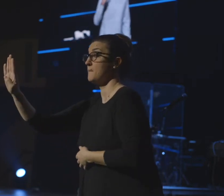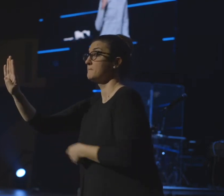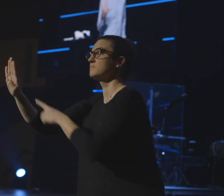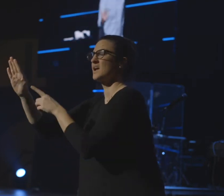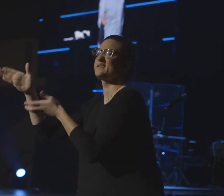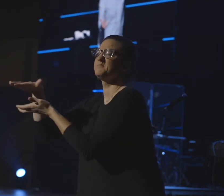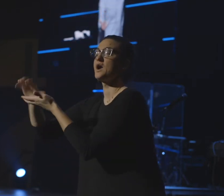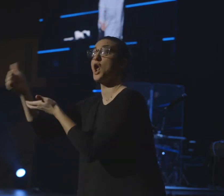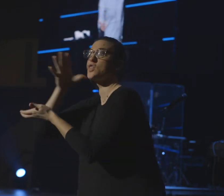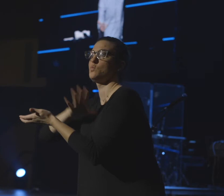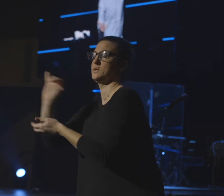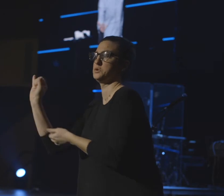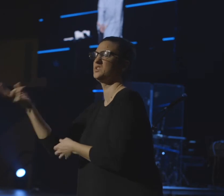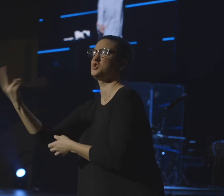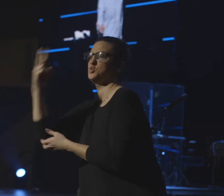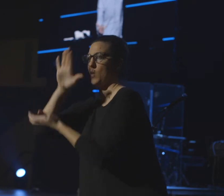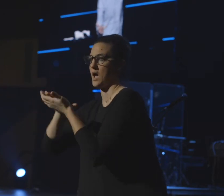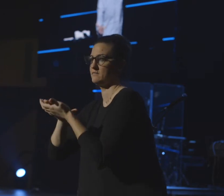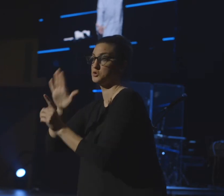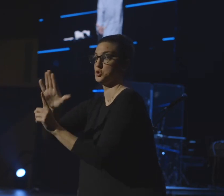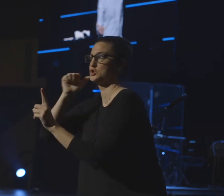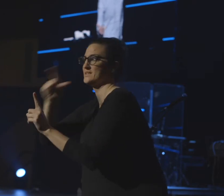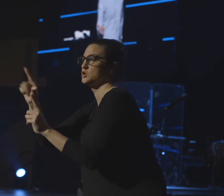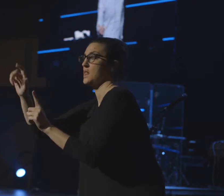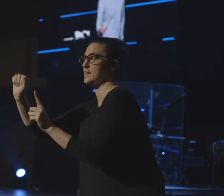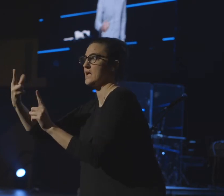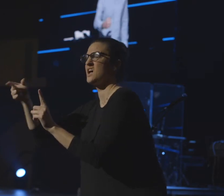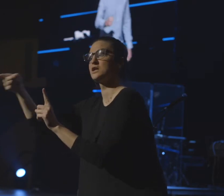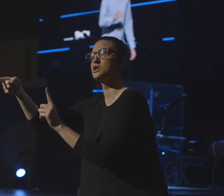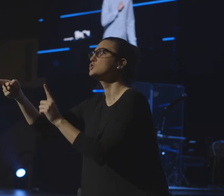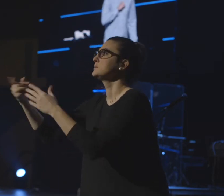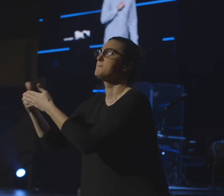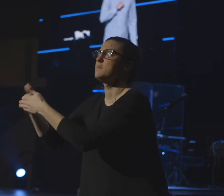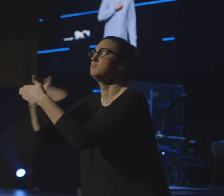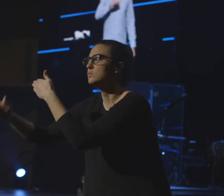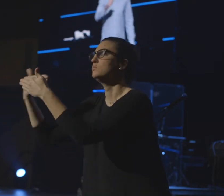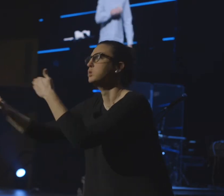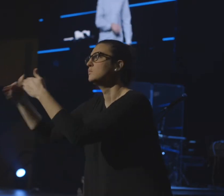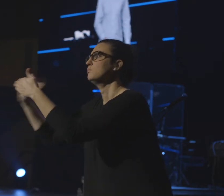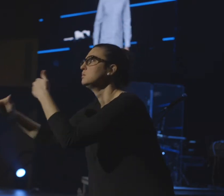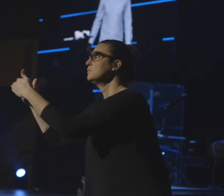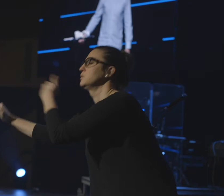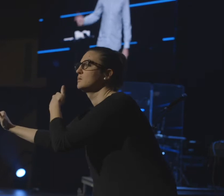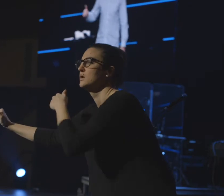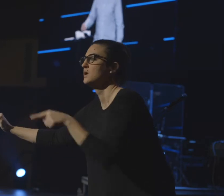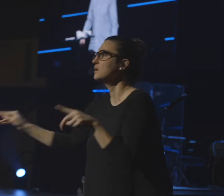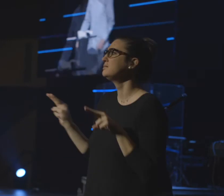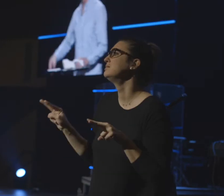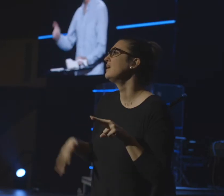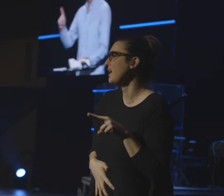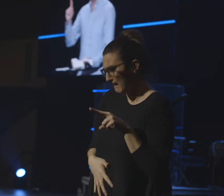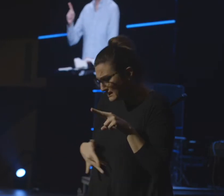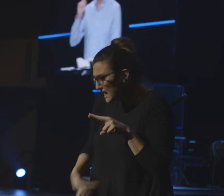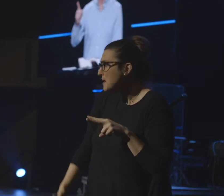three, four children. Okay, that doesn't happen overnight. And every one of those things is like a knife to her heart. And in Genesis chapter 30, she turns to her husband.